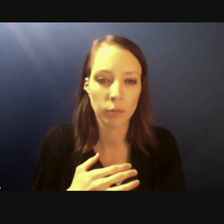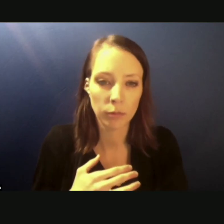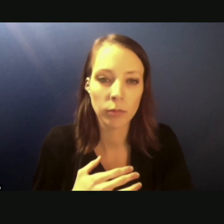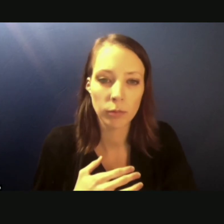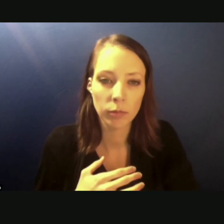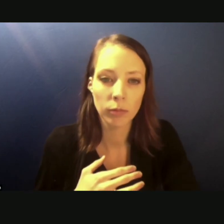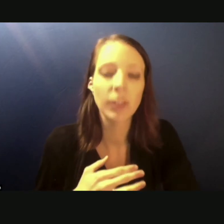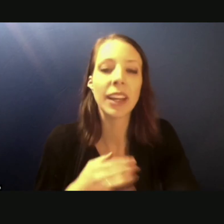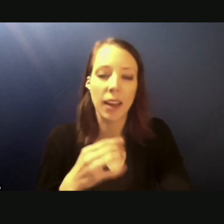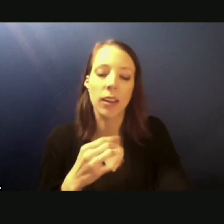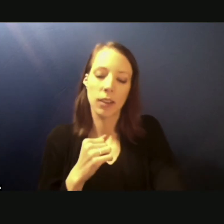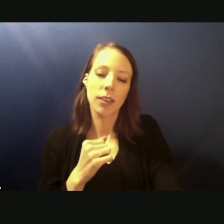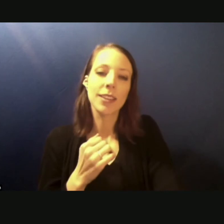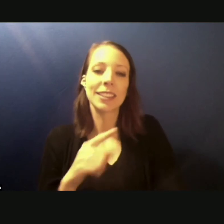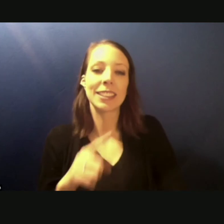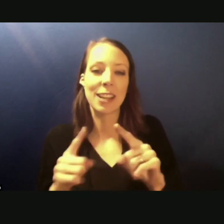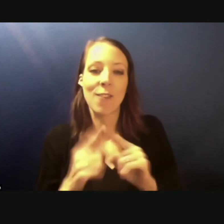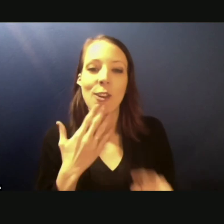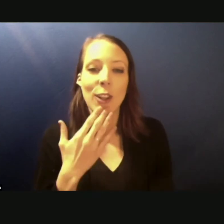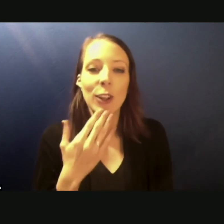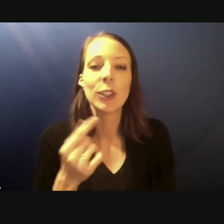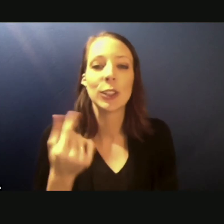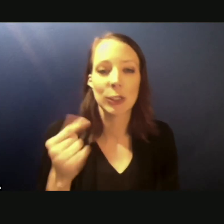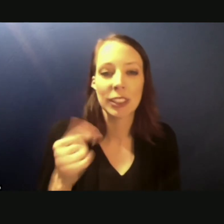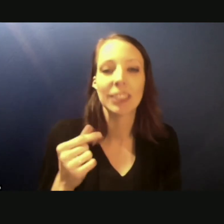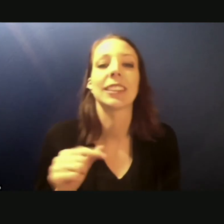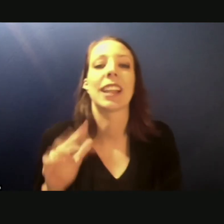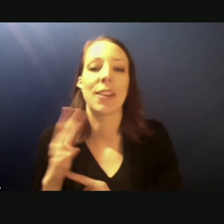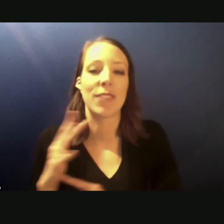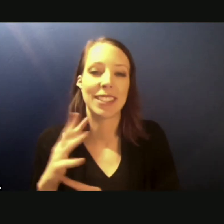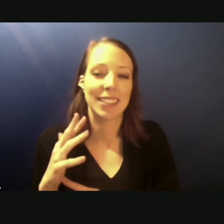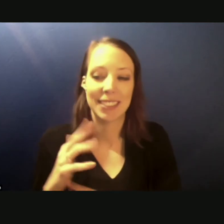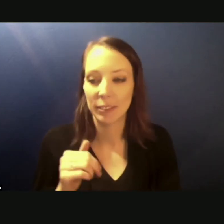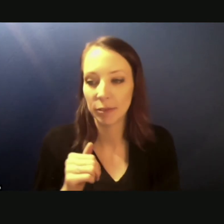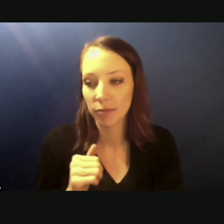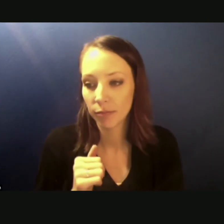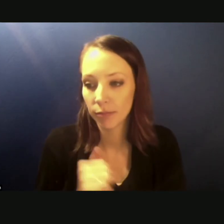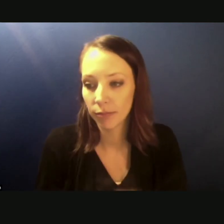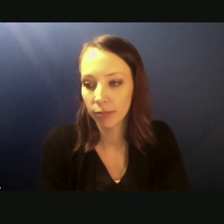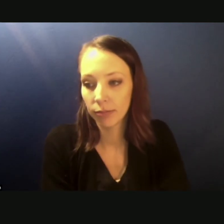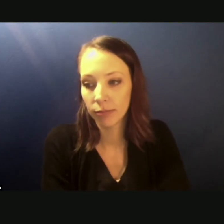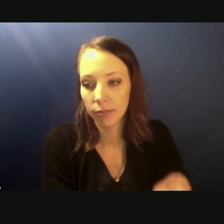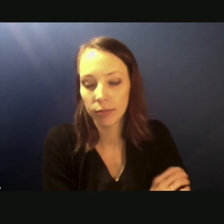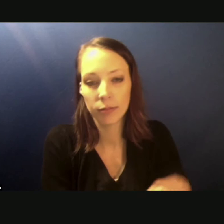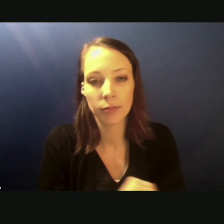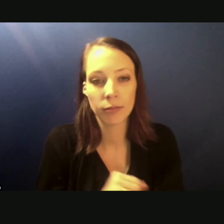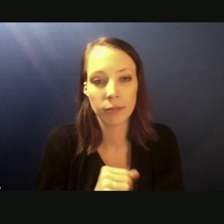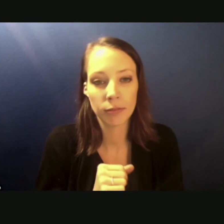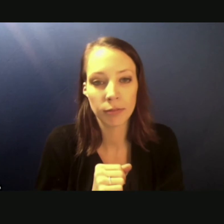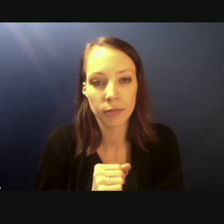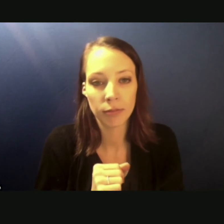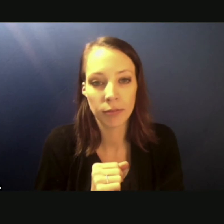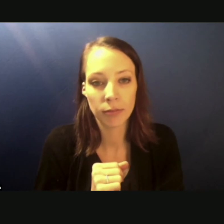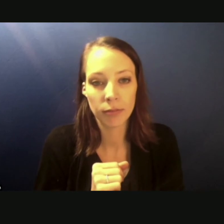collard greens, Yeah. the leafy green. Um, yeah, I think that actually originated